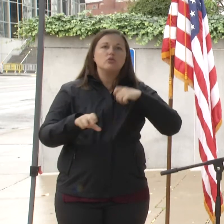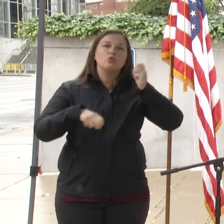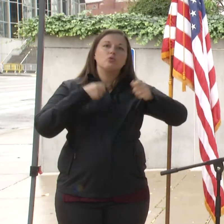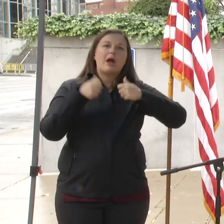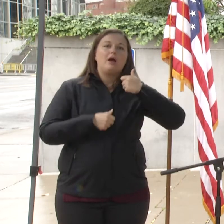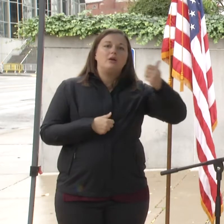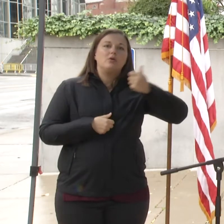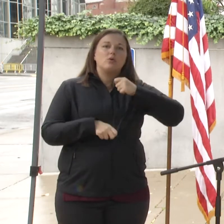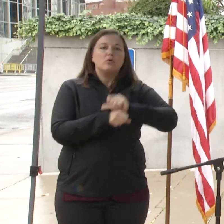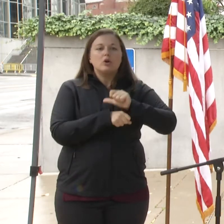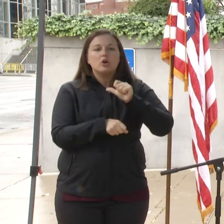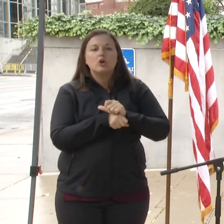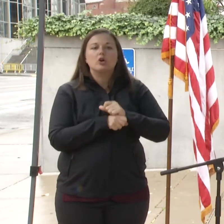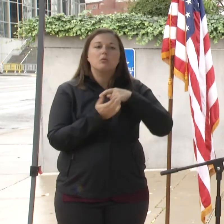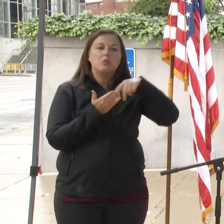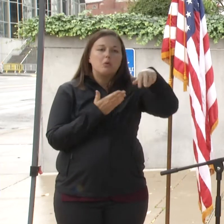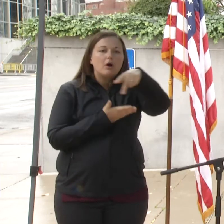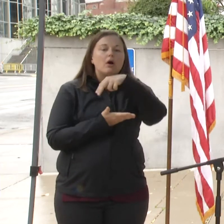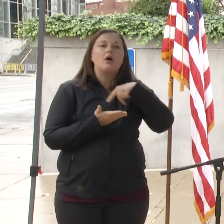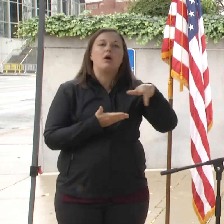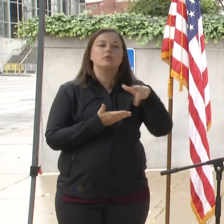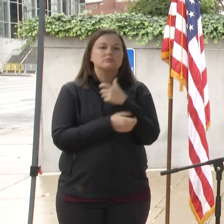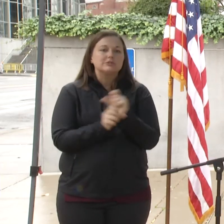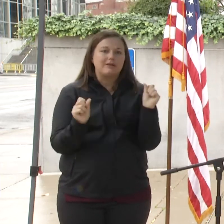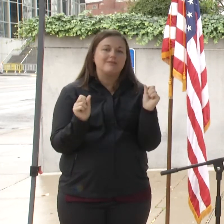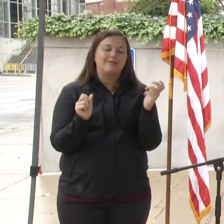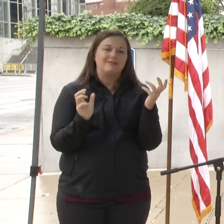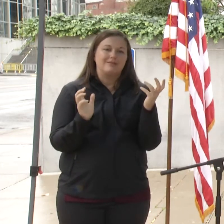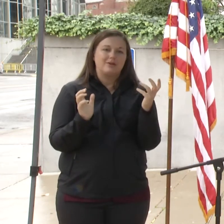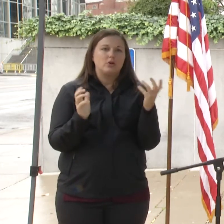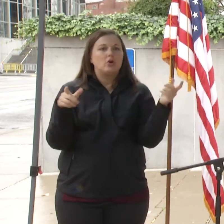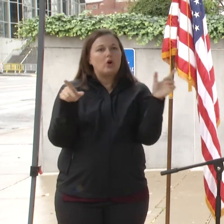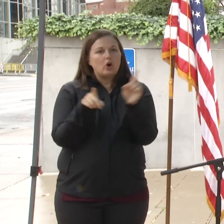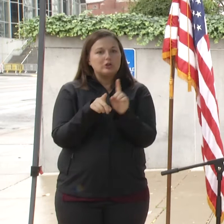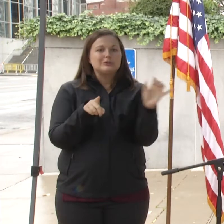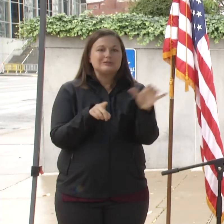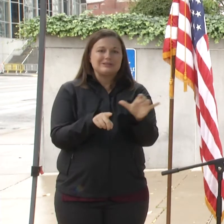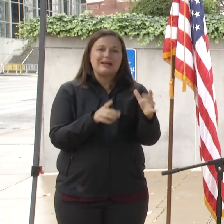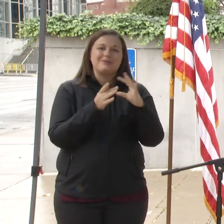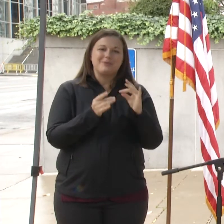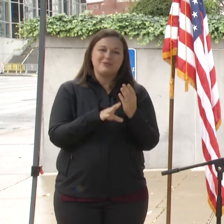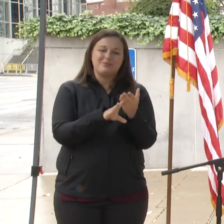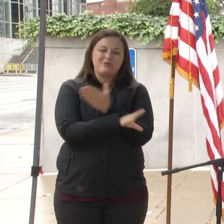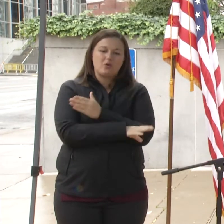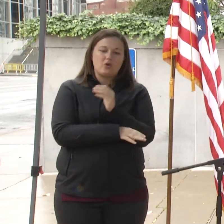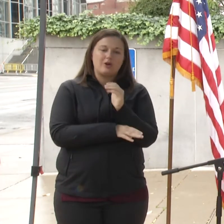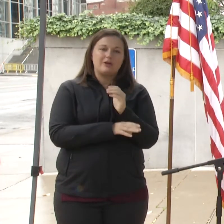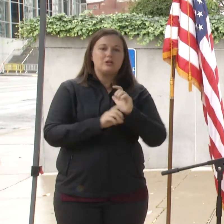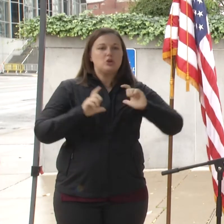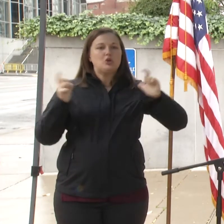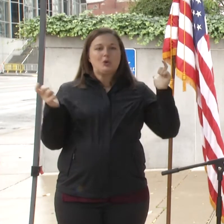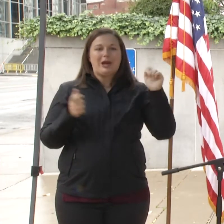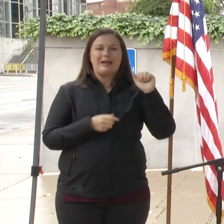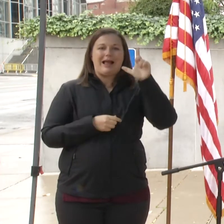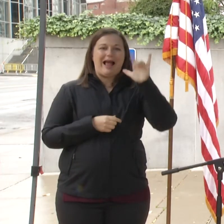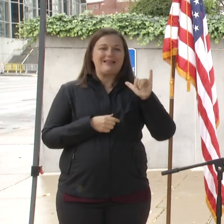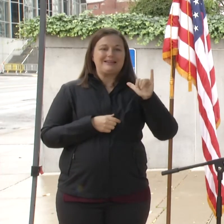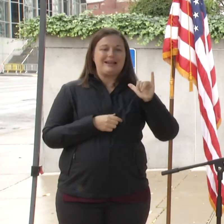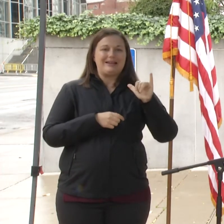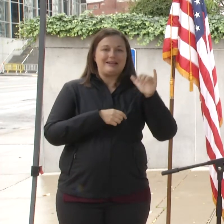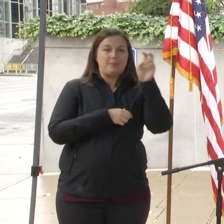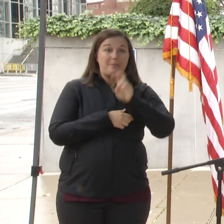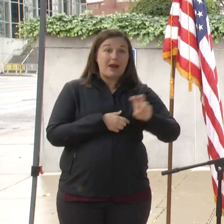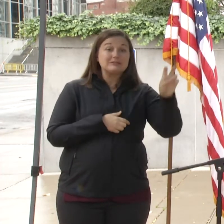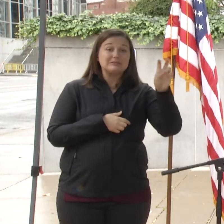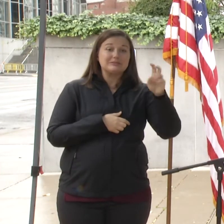a much-needed link and infrastructure to the Great Allegheny Passage, as we've heard, and will support the over 1,100 downtown